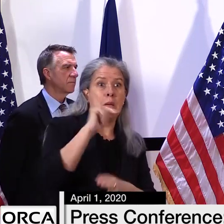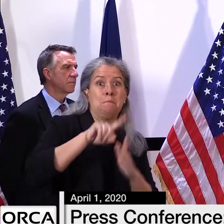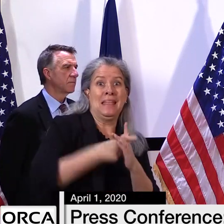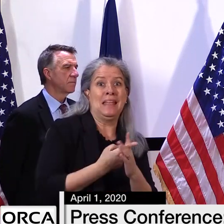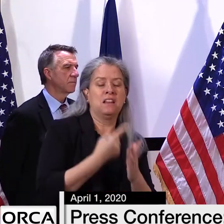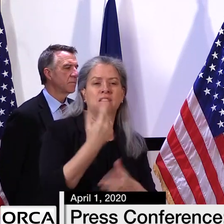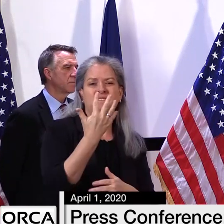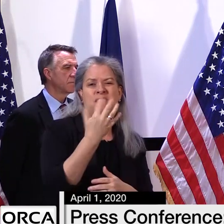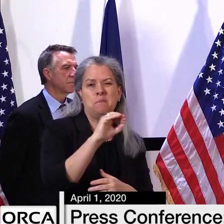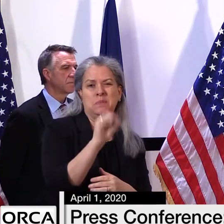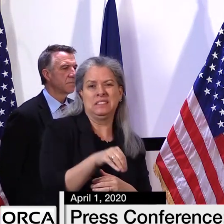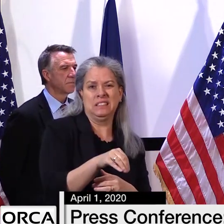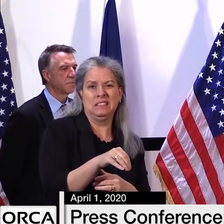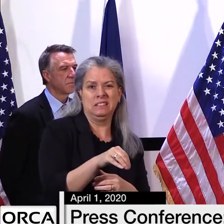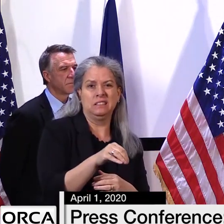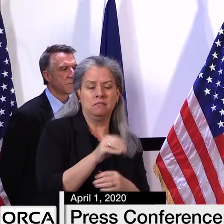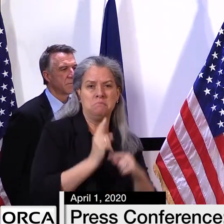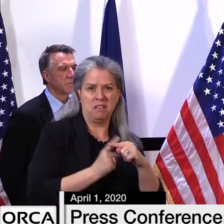5%.